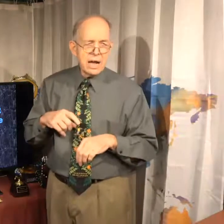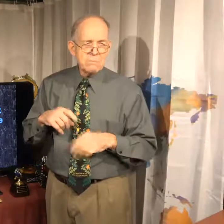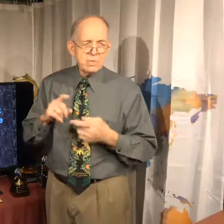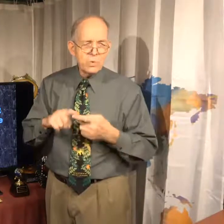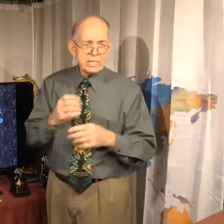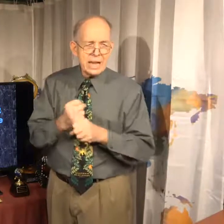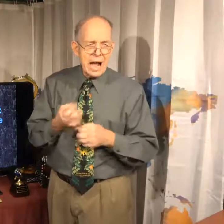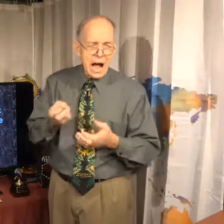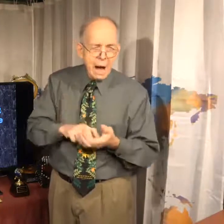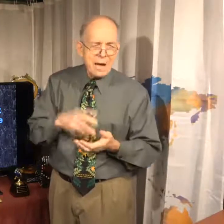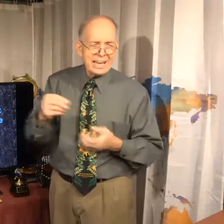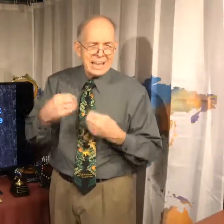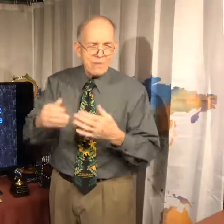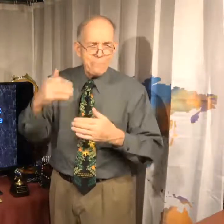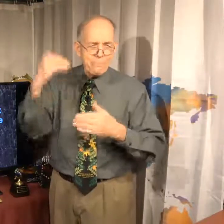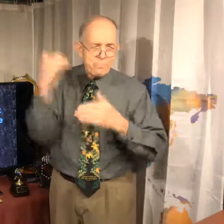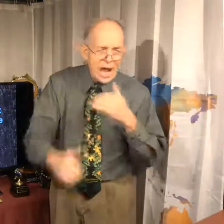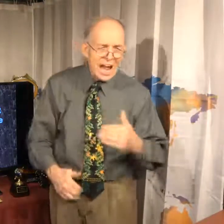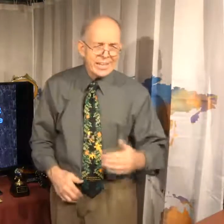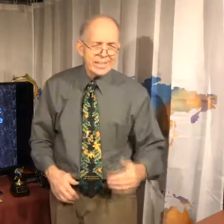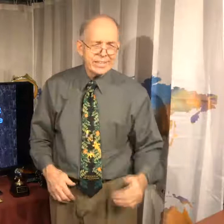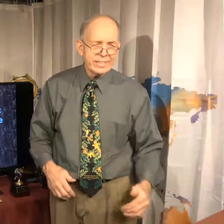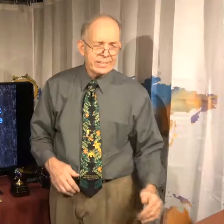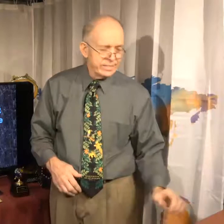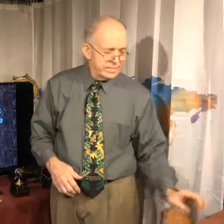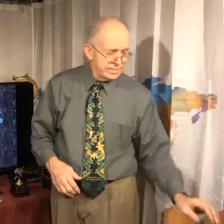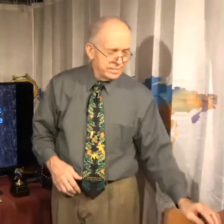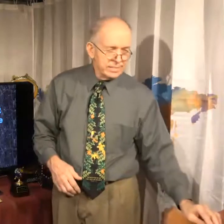Time to get up and give him bed.